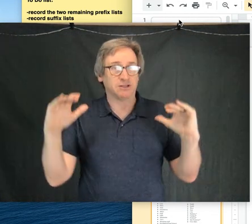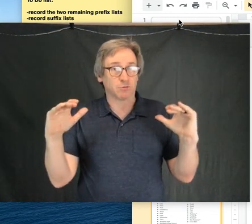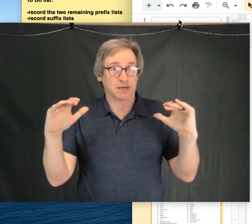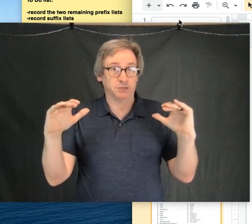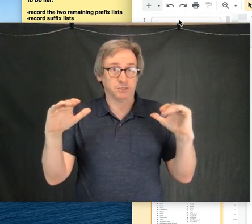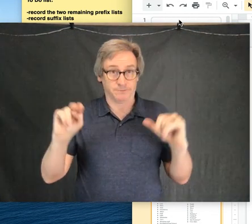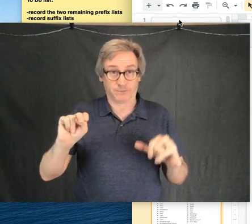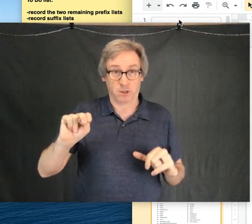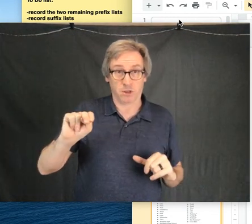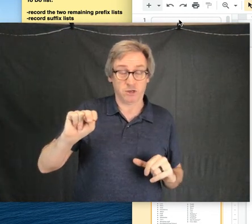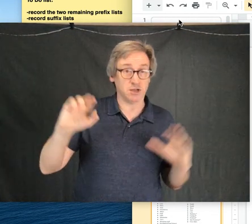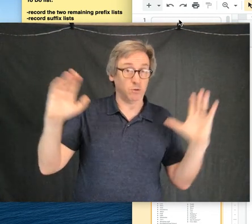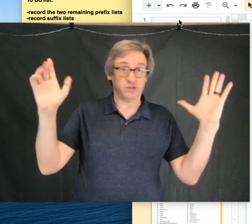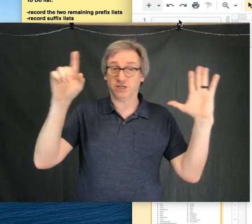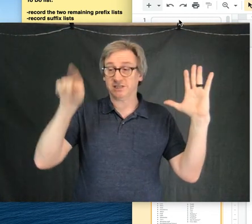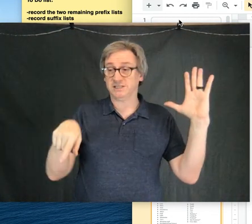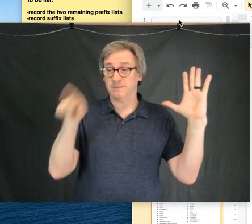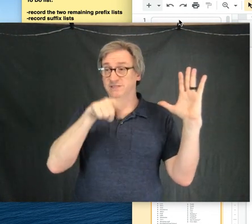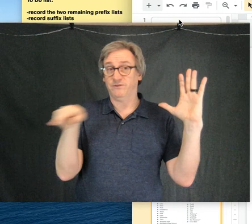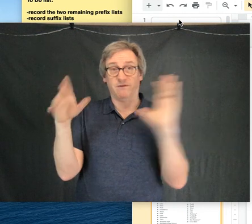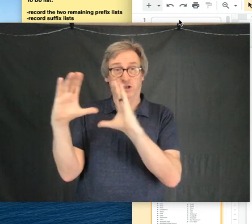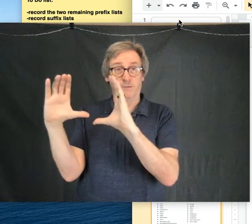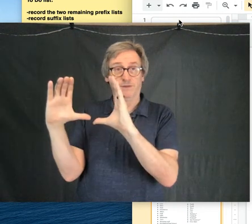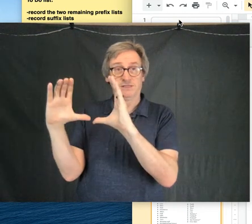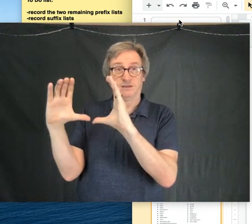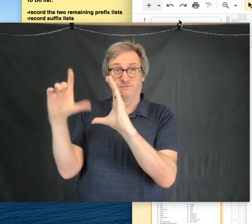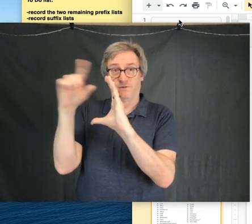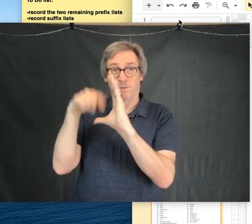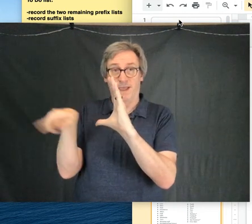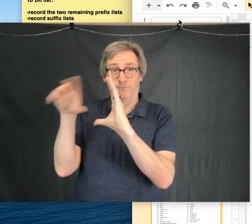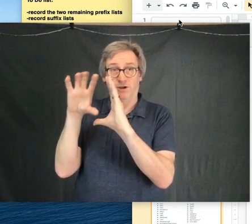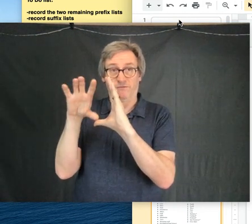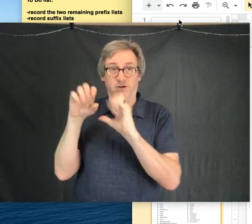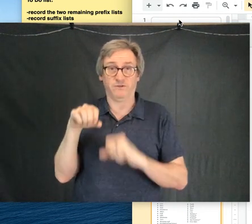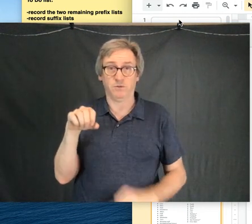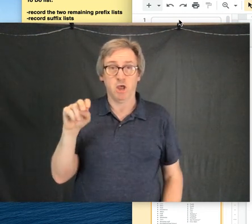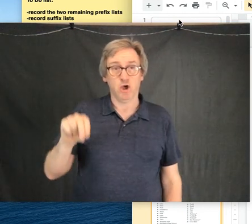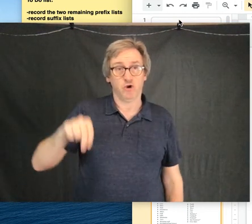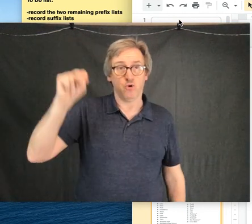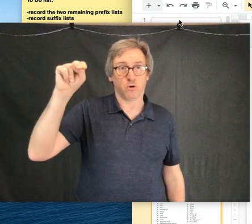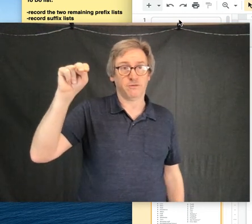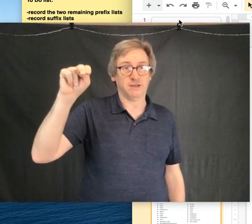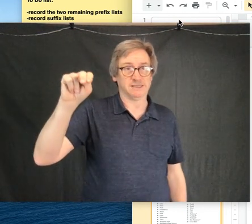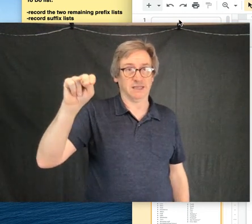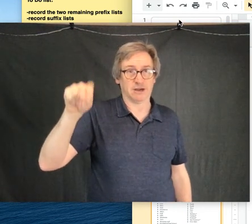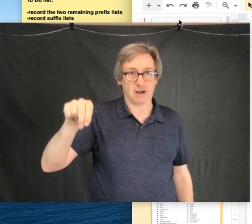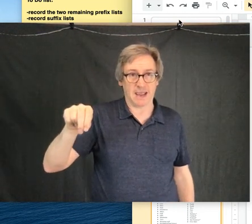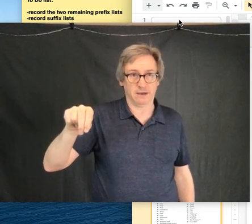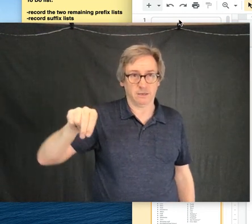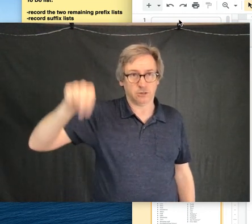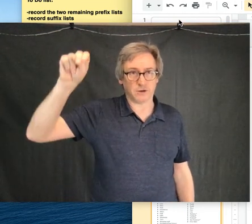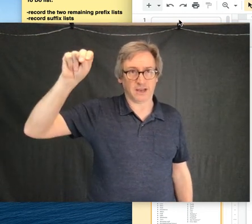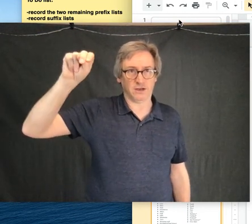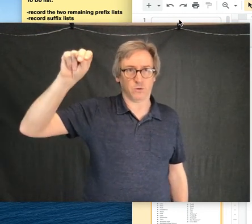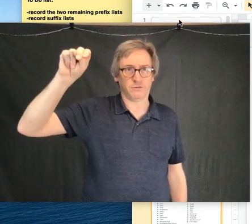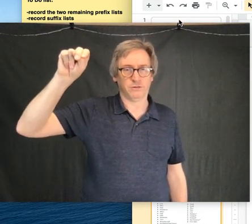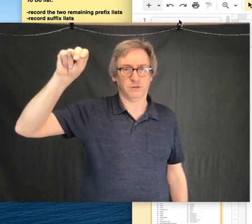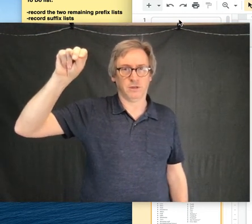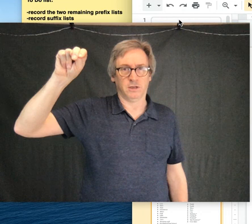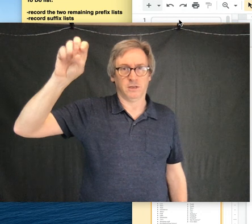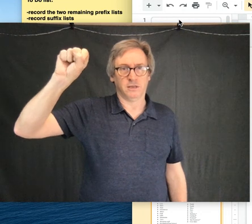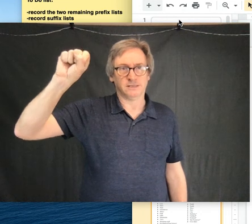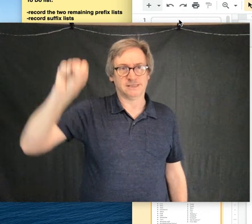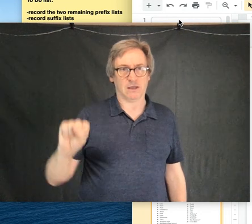we get directions. So just the same as if you have a compass from a map right in front of you, north is the letter N, drag it